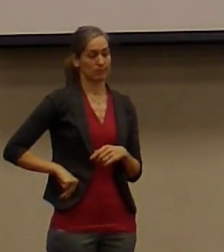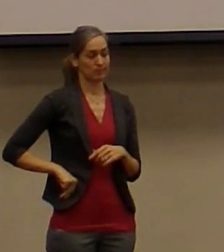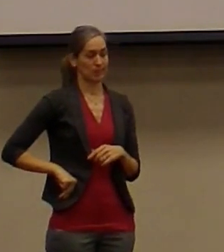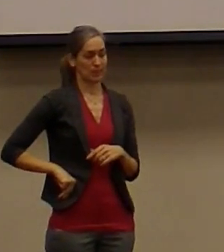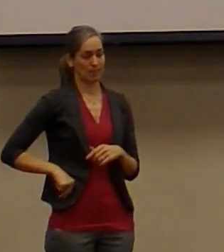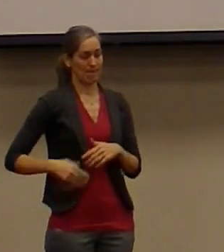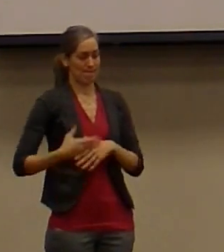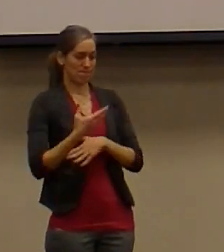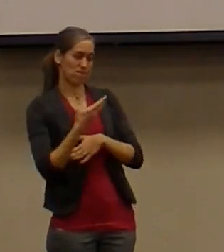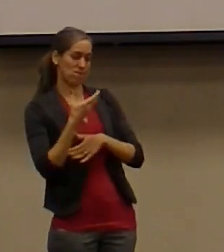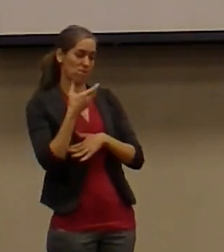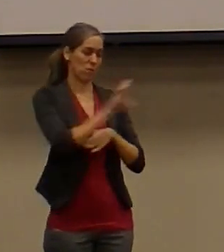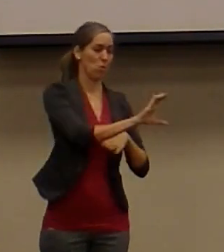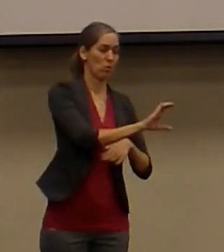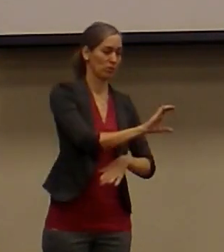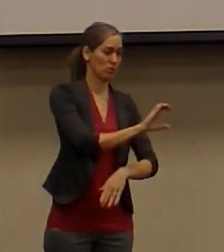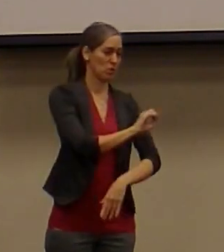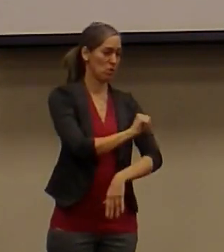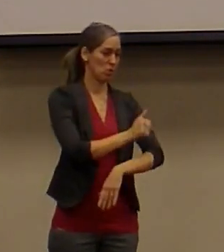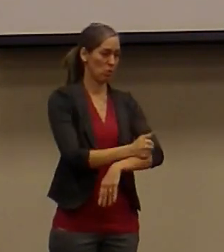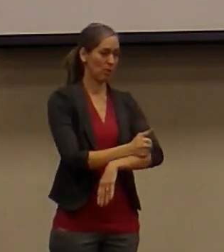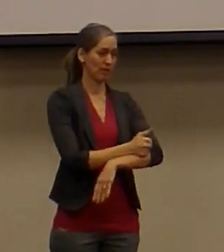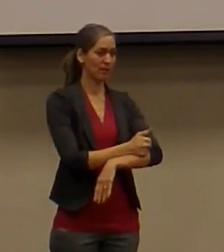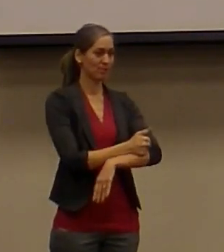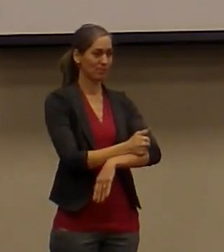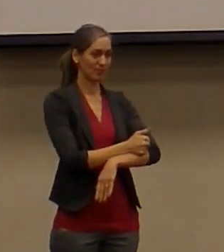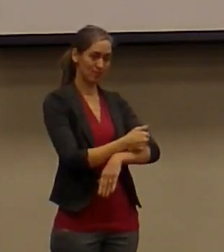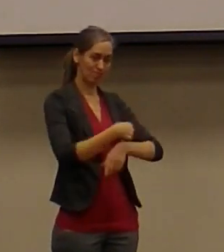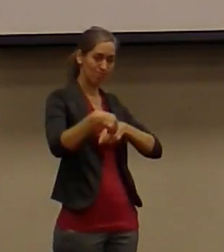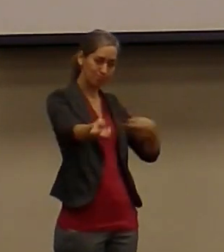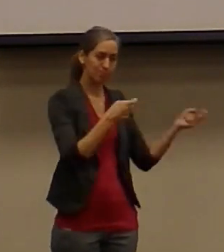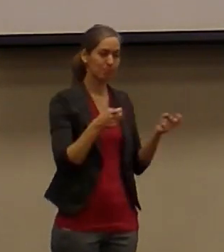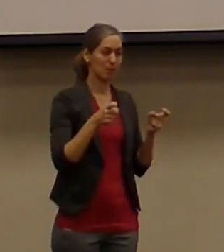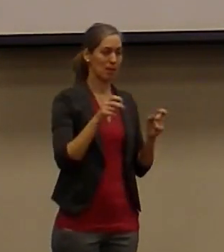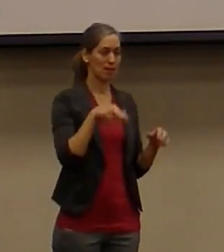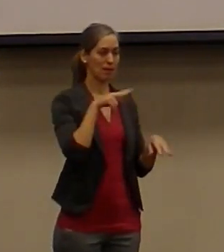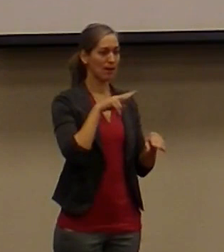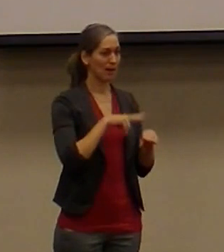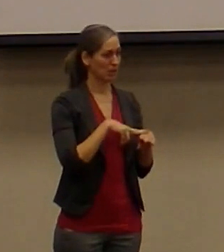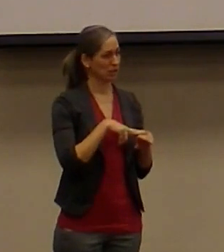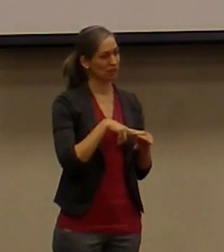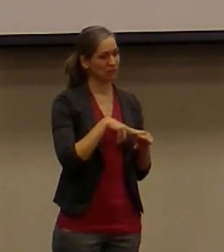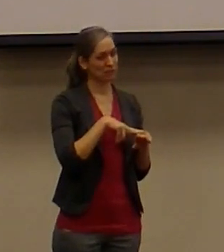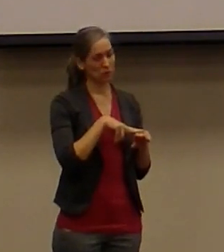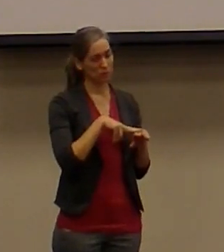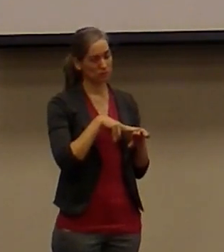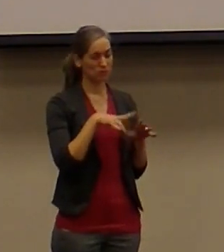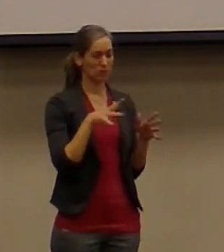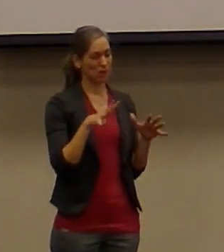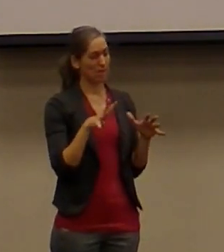enforced his authority upon the nation at that time, and as sort of a way of